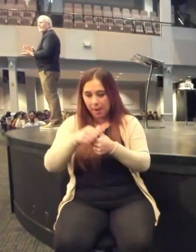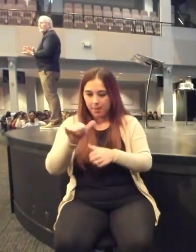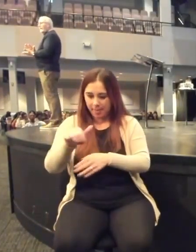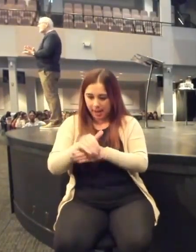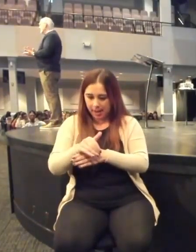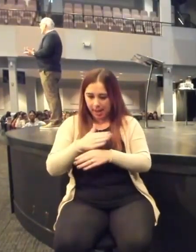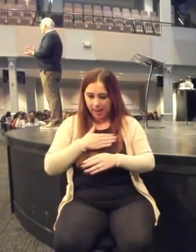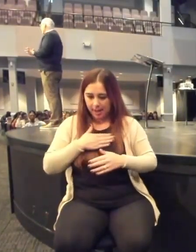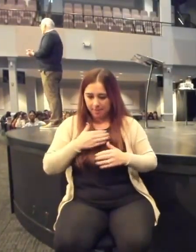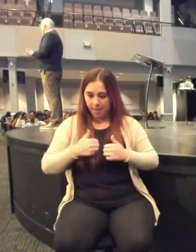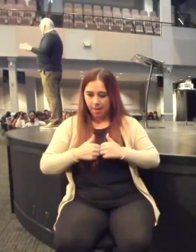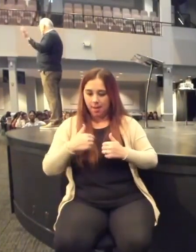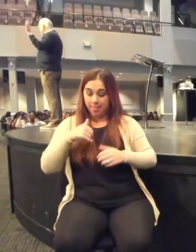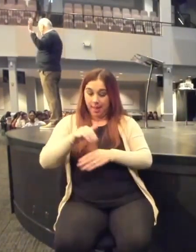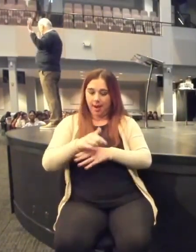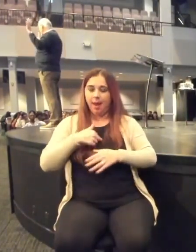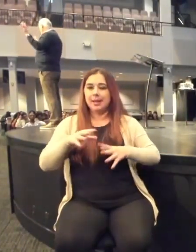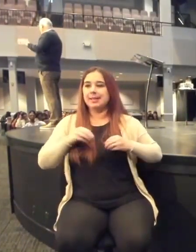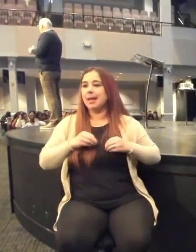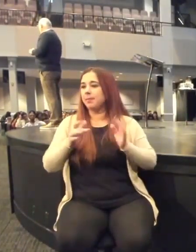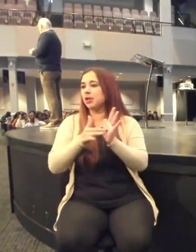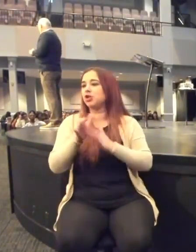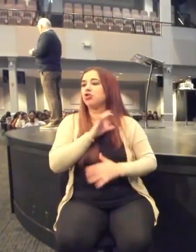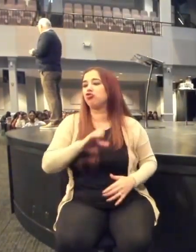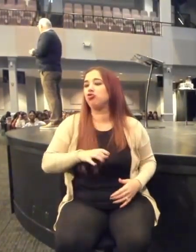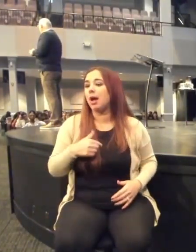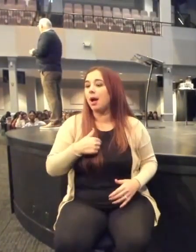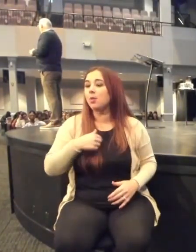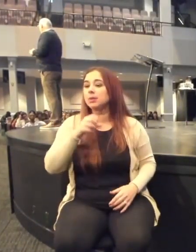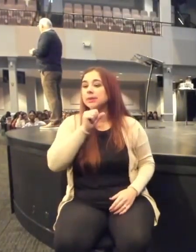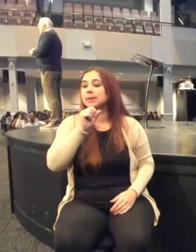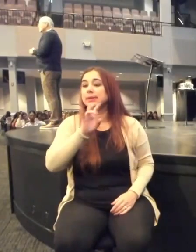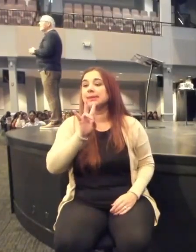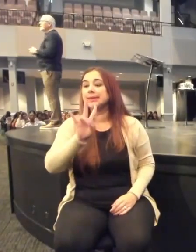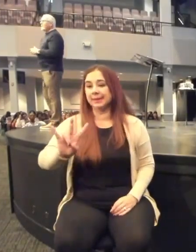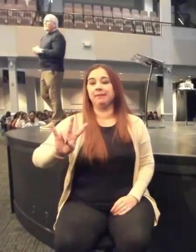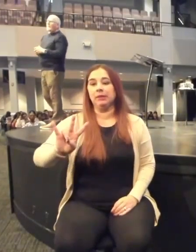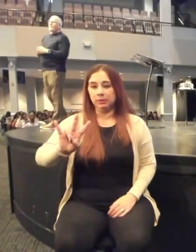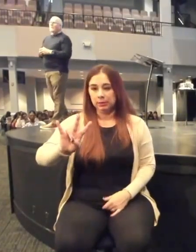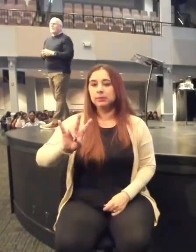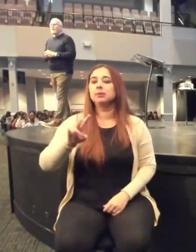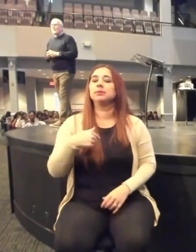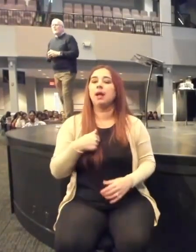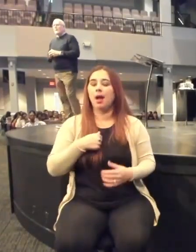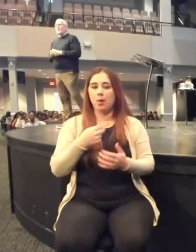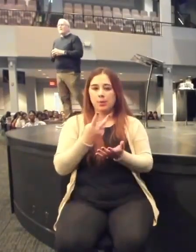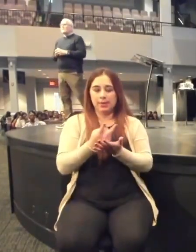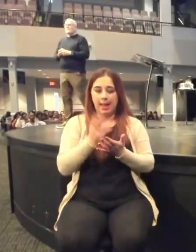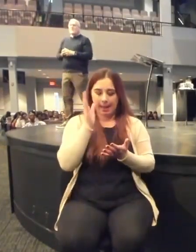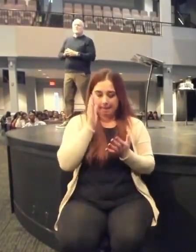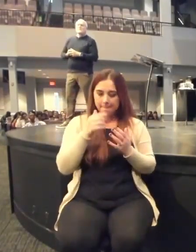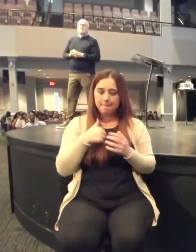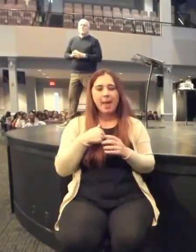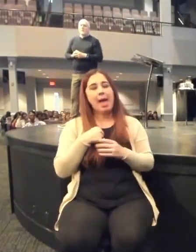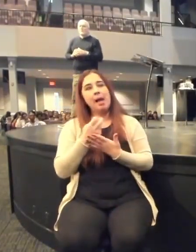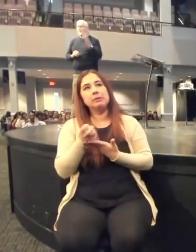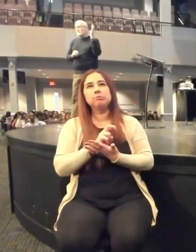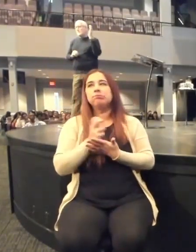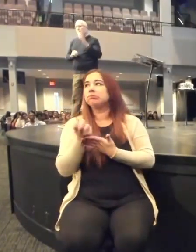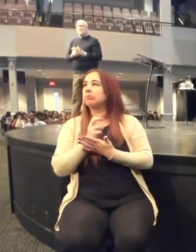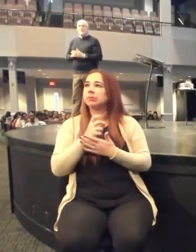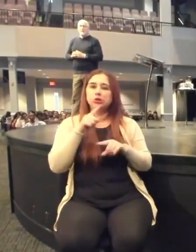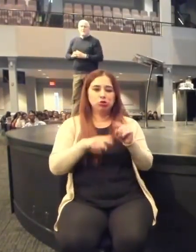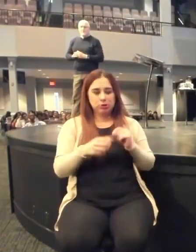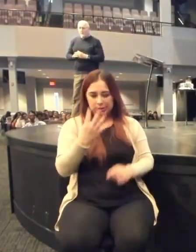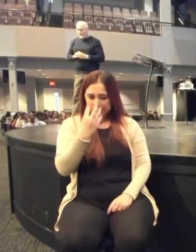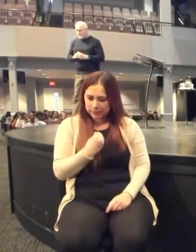in my life when I accepted Jesus. I was 7 years old. And I was laying in my bed one night, and I just couldn't go to sleep. I'd raised